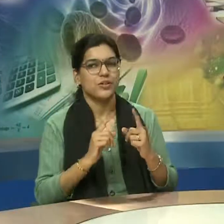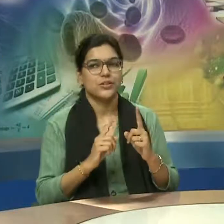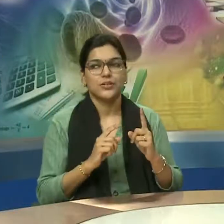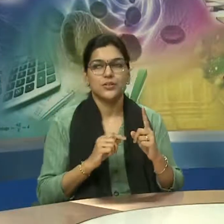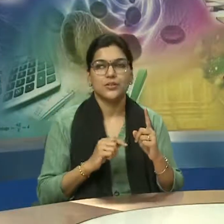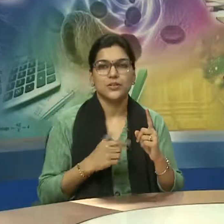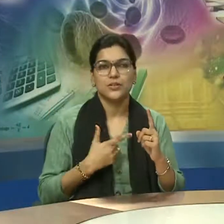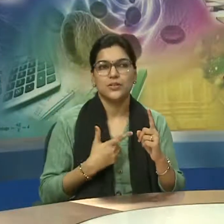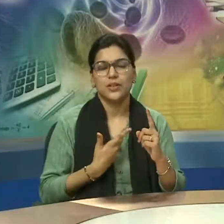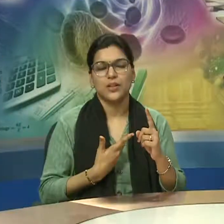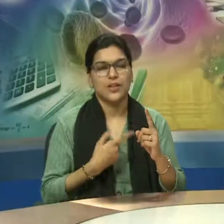good riddance,